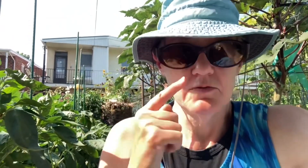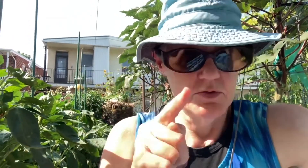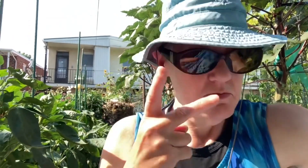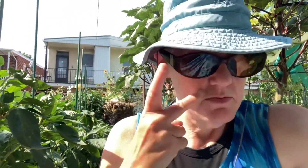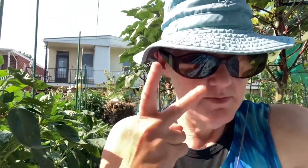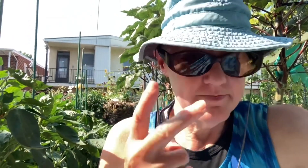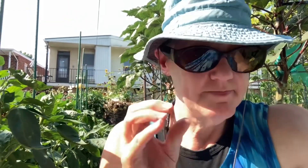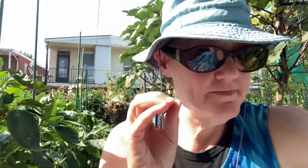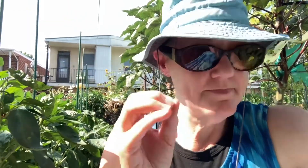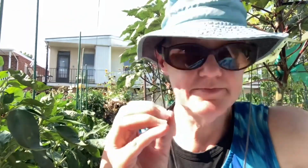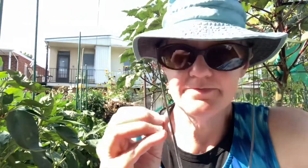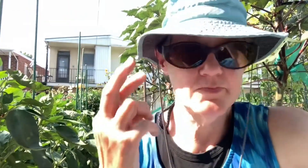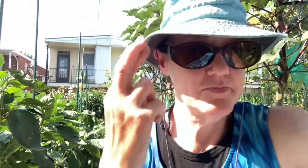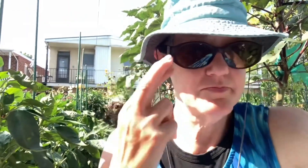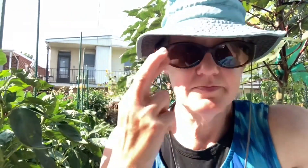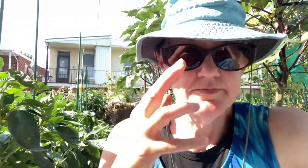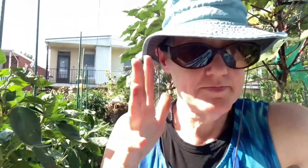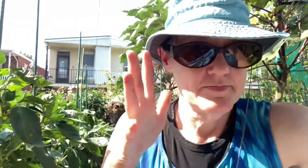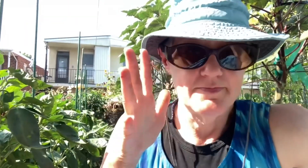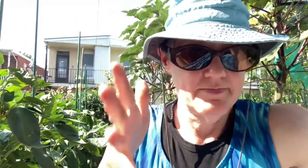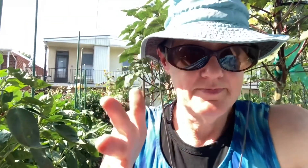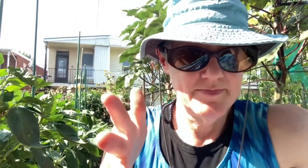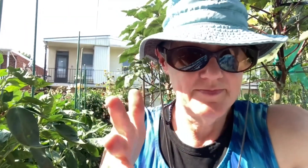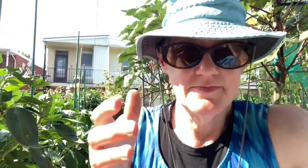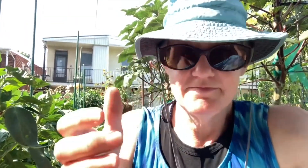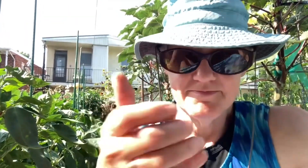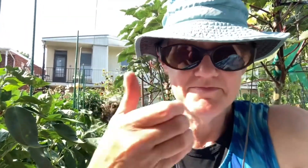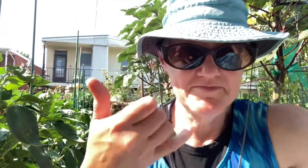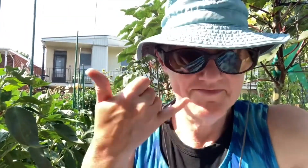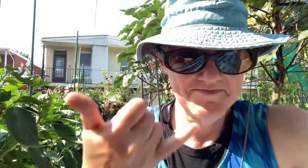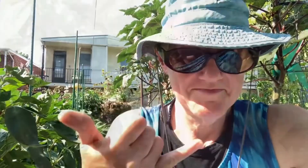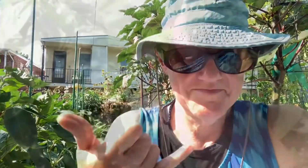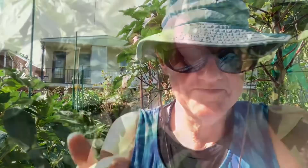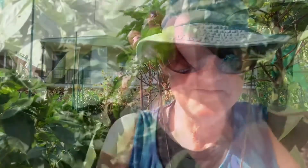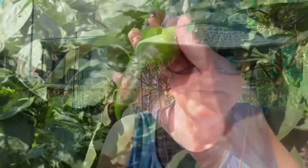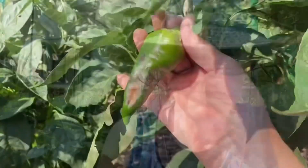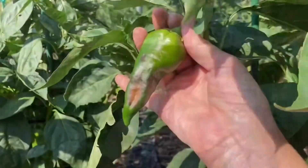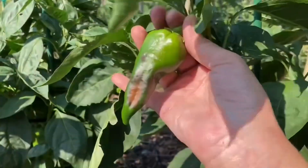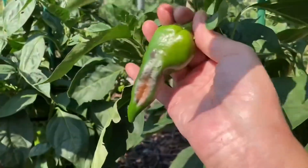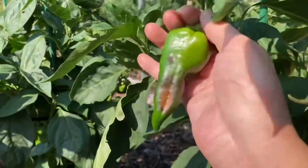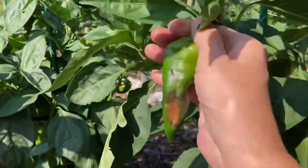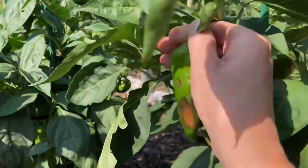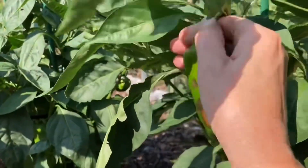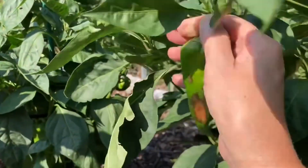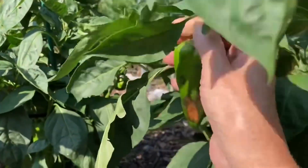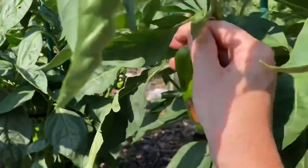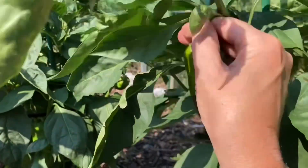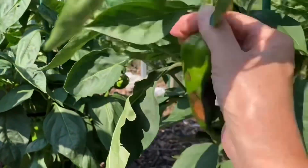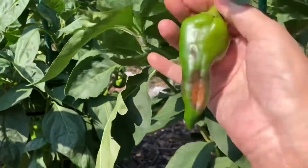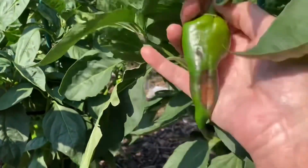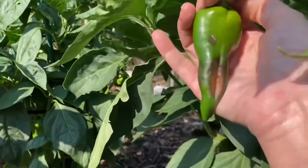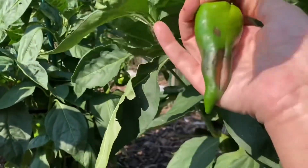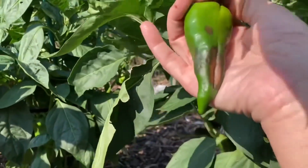to show you how the rot will spread, and there's no reason to leave it. Try to harvest it when the rot is really